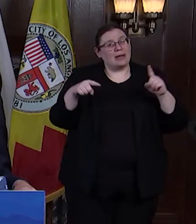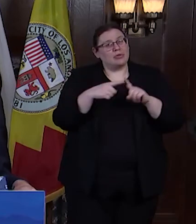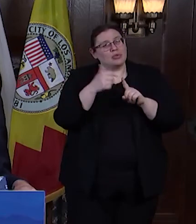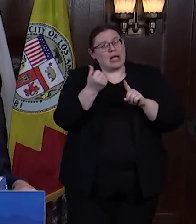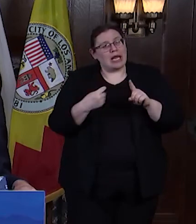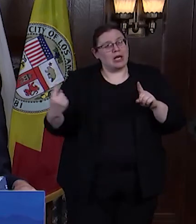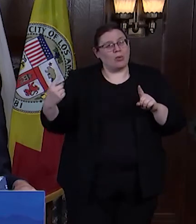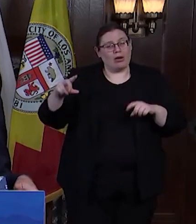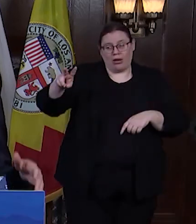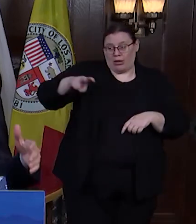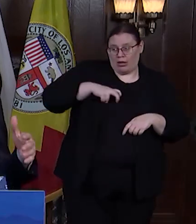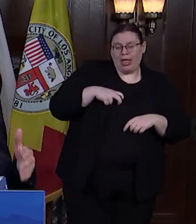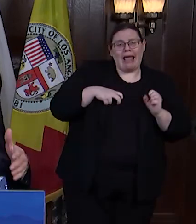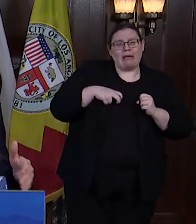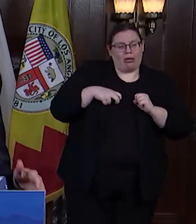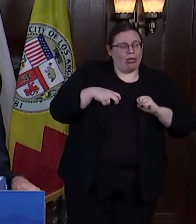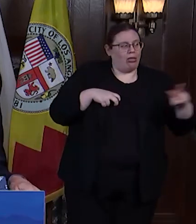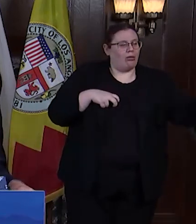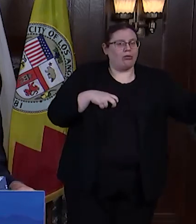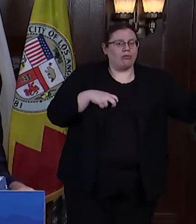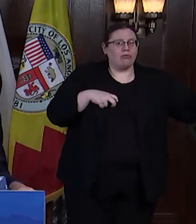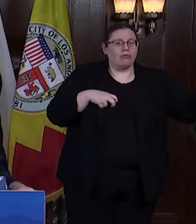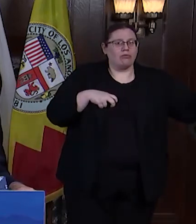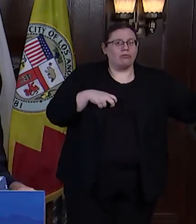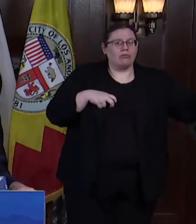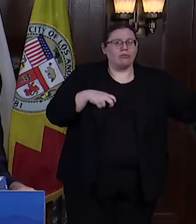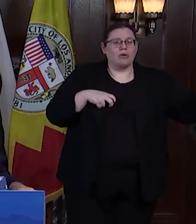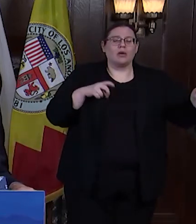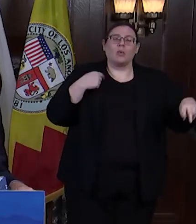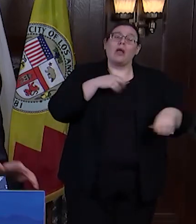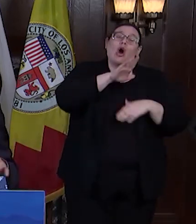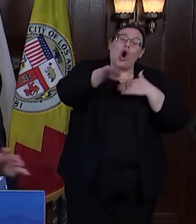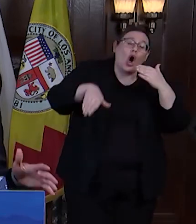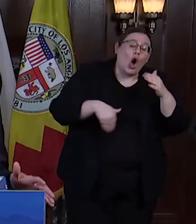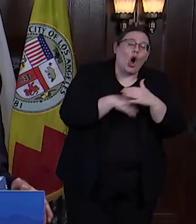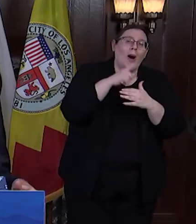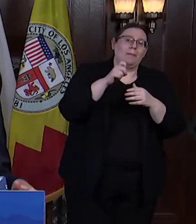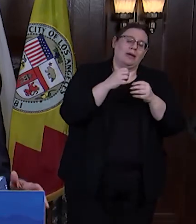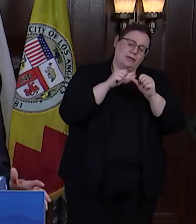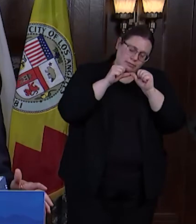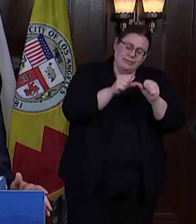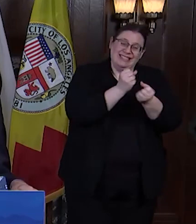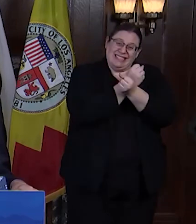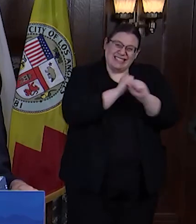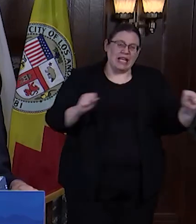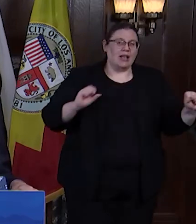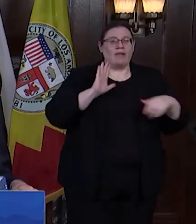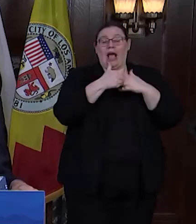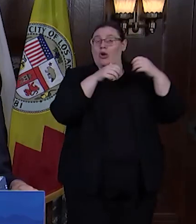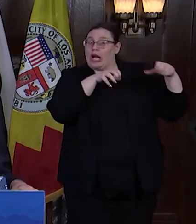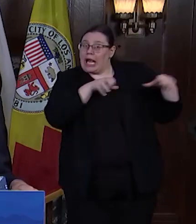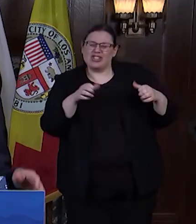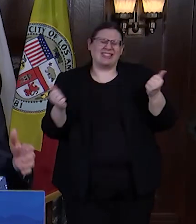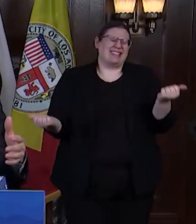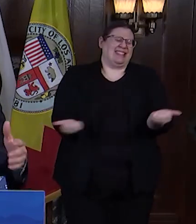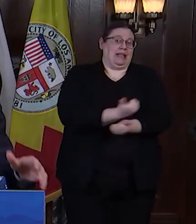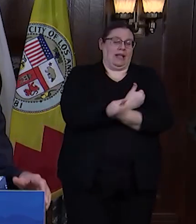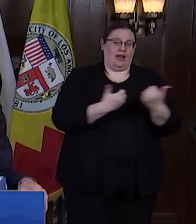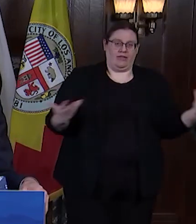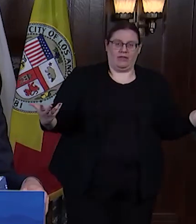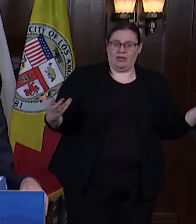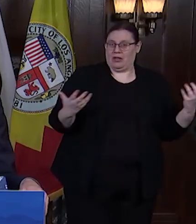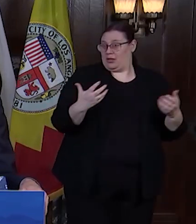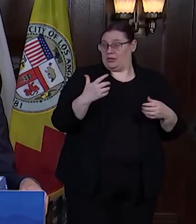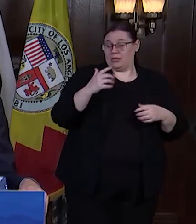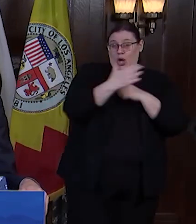this on too. So it's a reminder of how safe we all need to be with every action we take and everything that we do. And so I'll leave it to